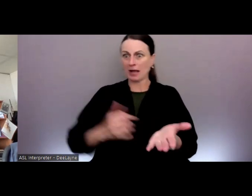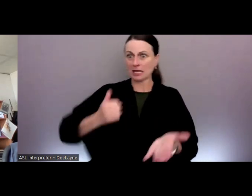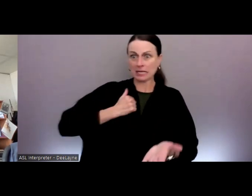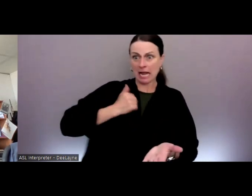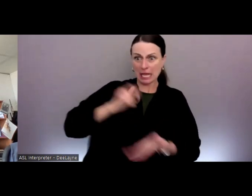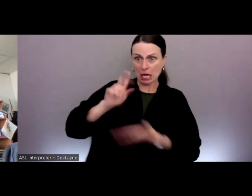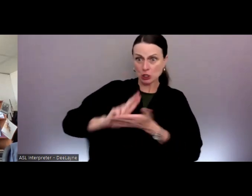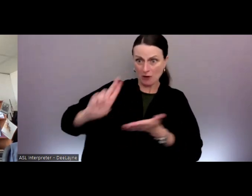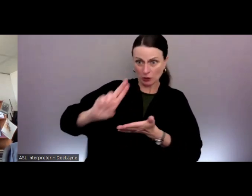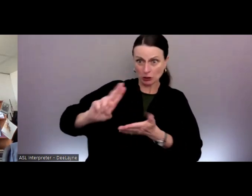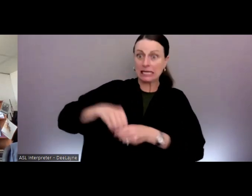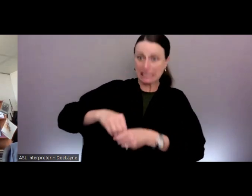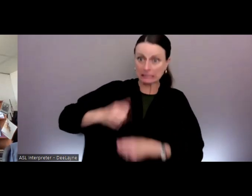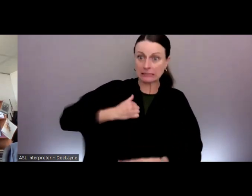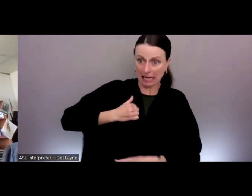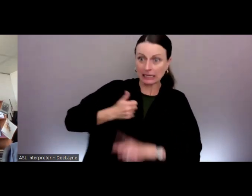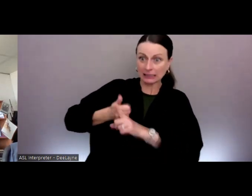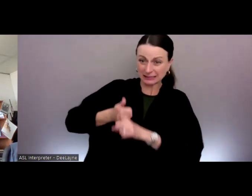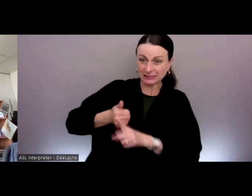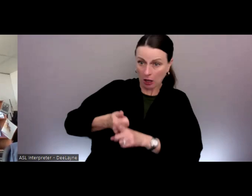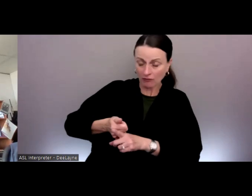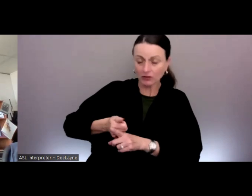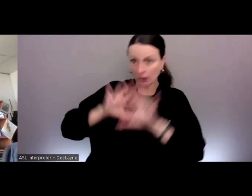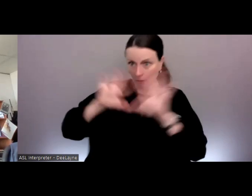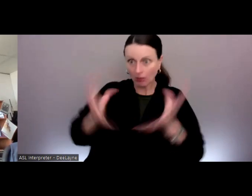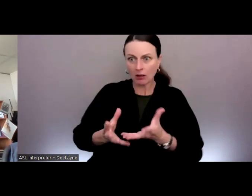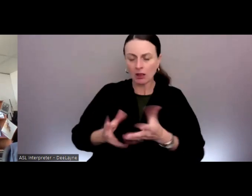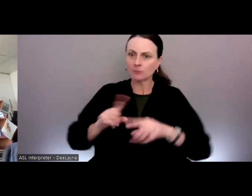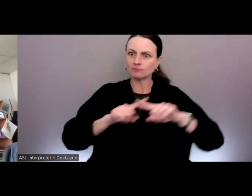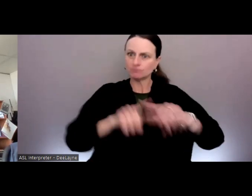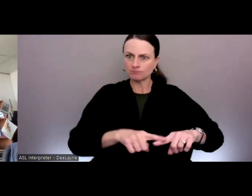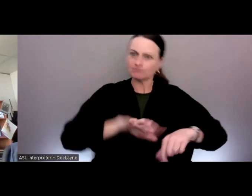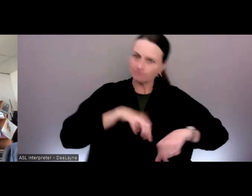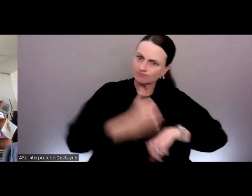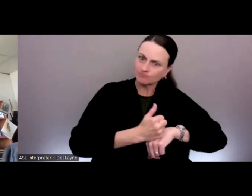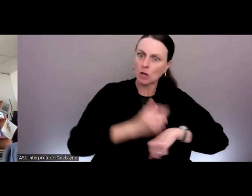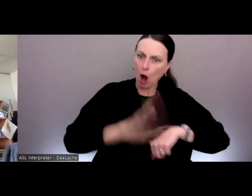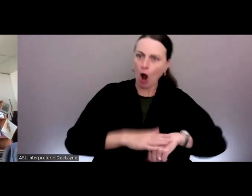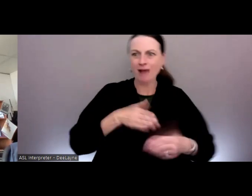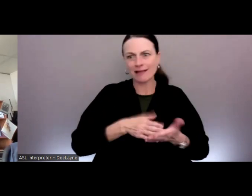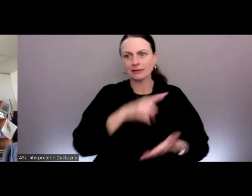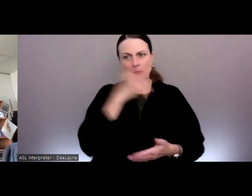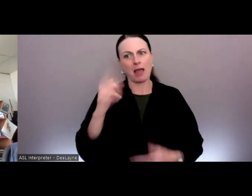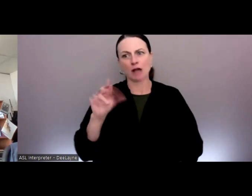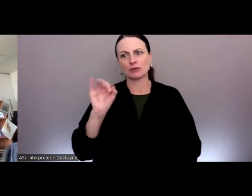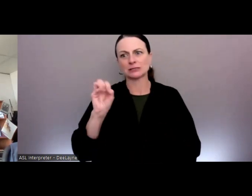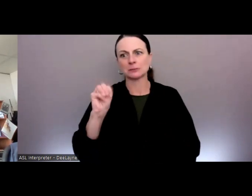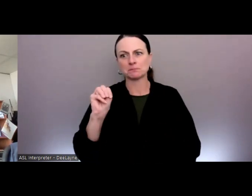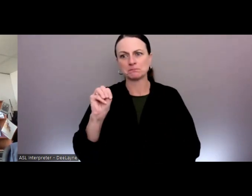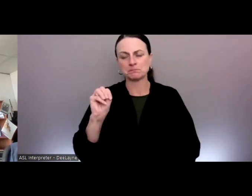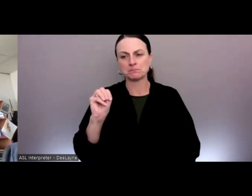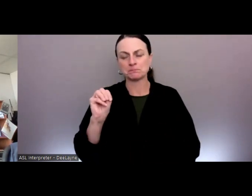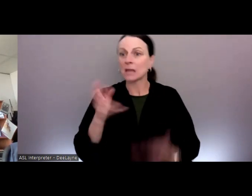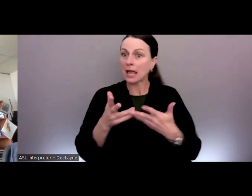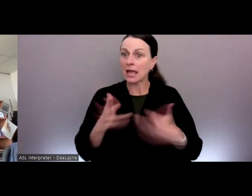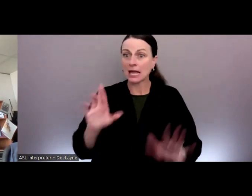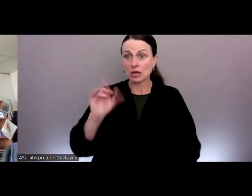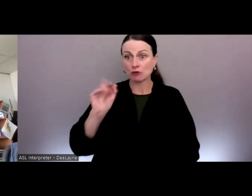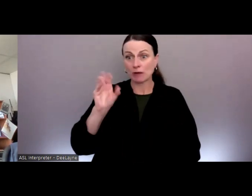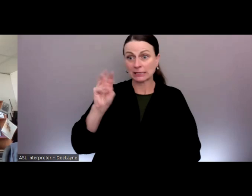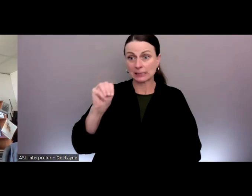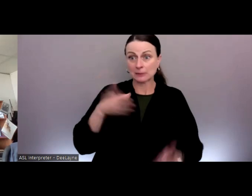for that matter, are indeed founded on anti-Black racism. And that ending racism against Black